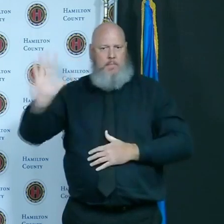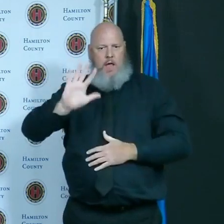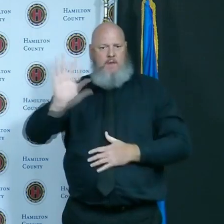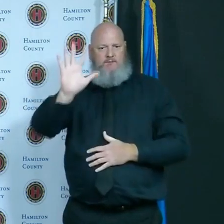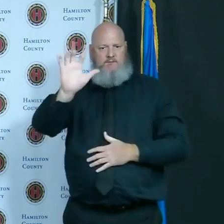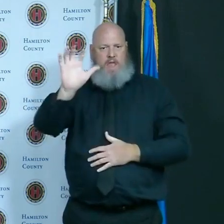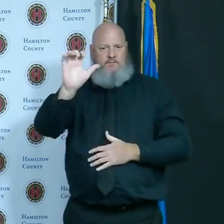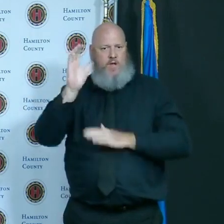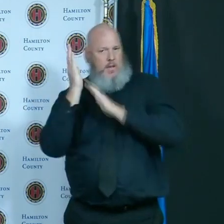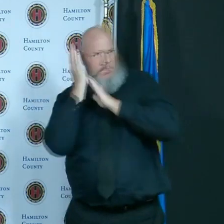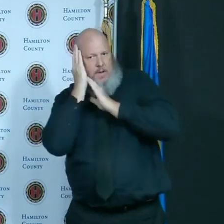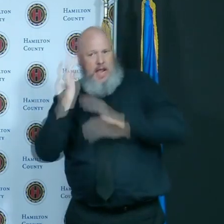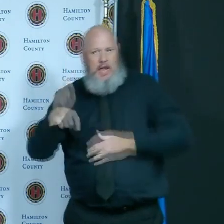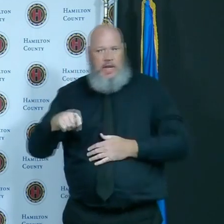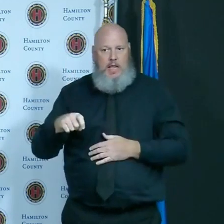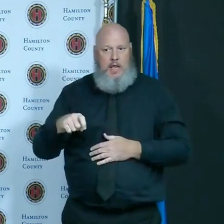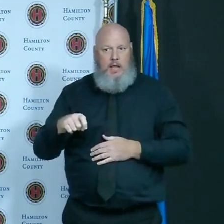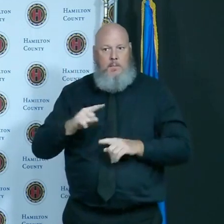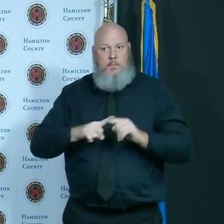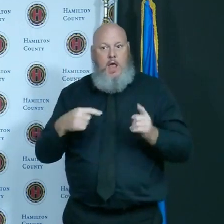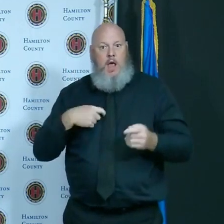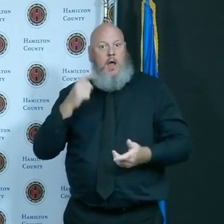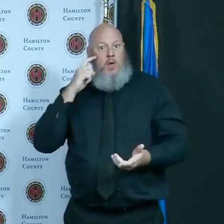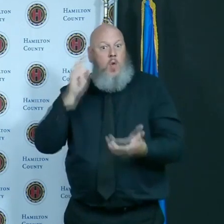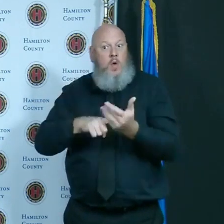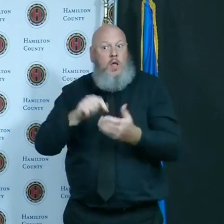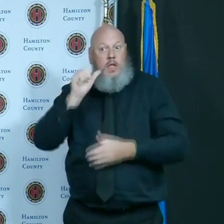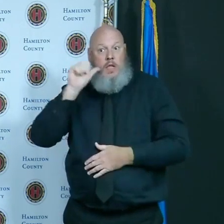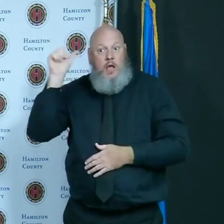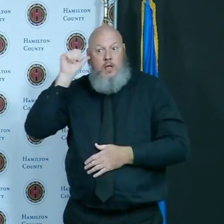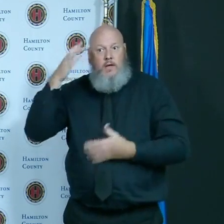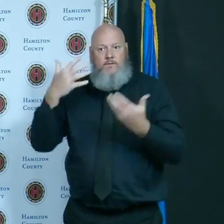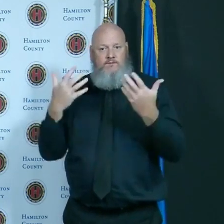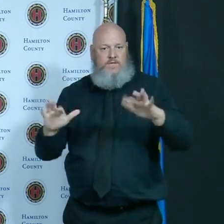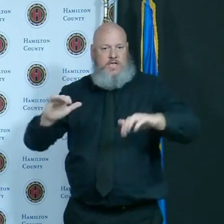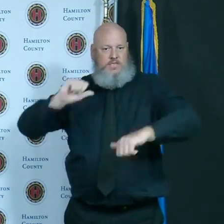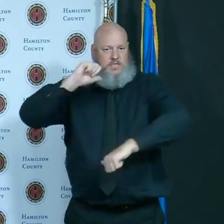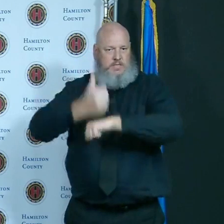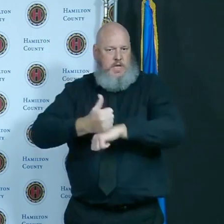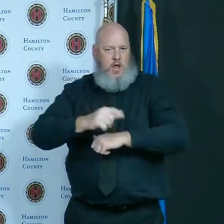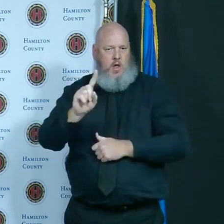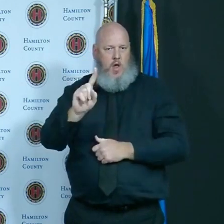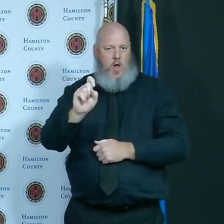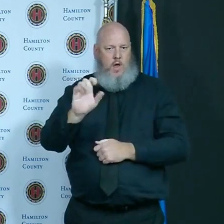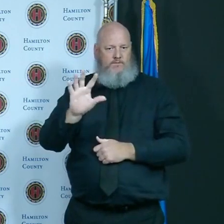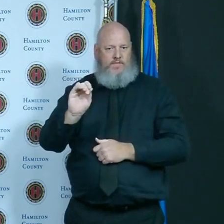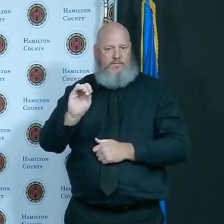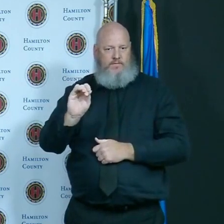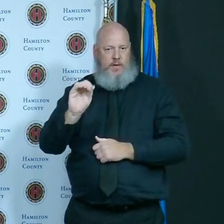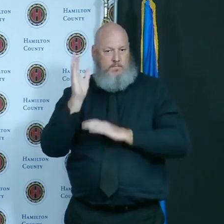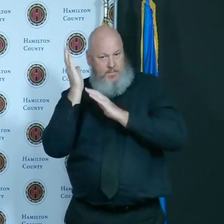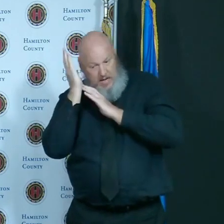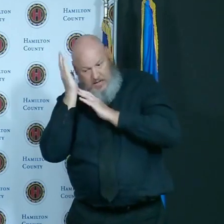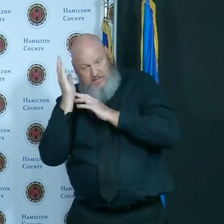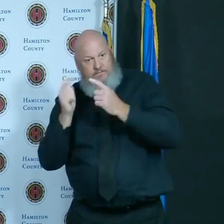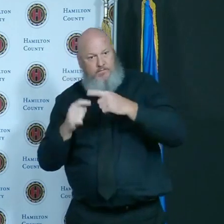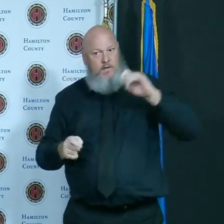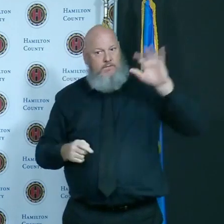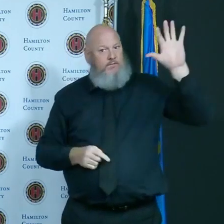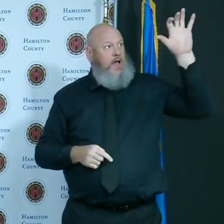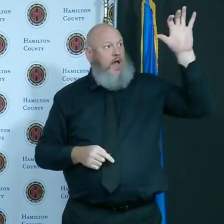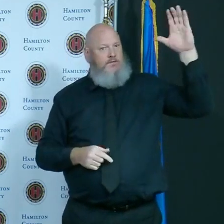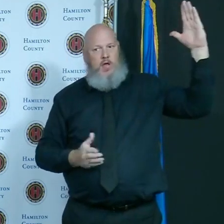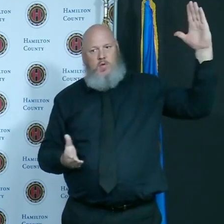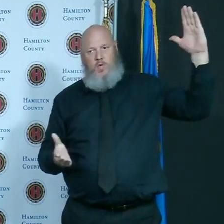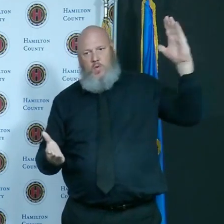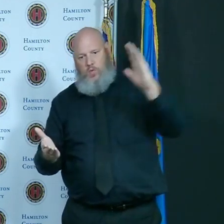of yesterday, we are set up for 150. That is the good news. That is a result of